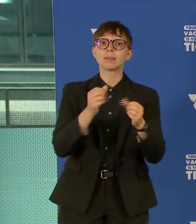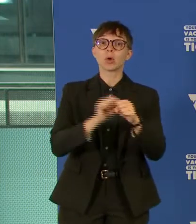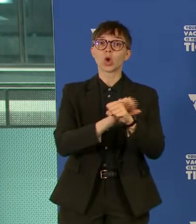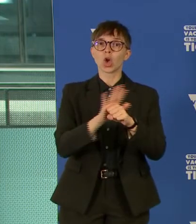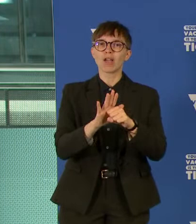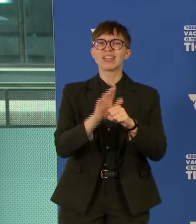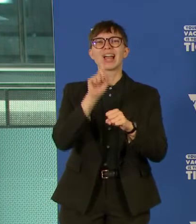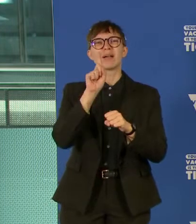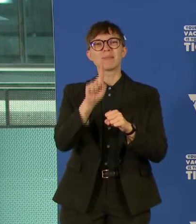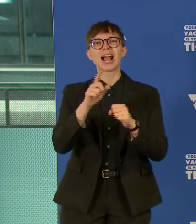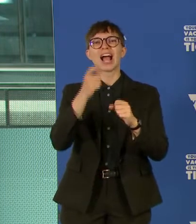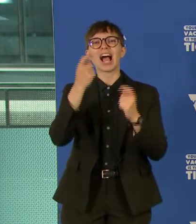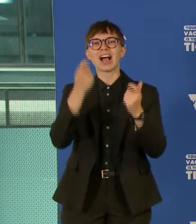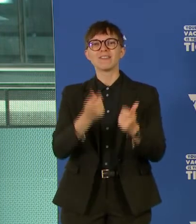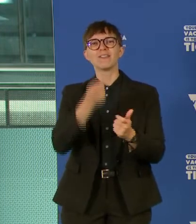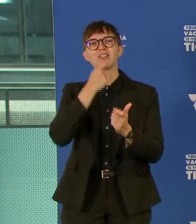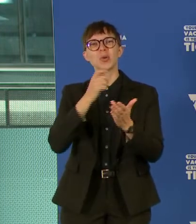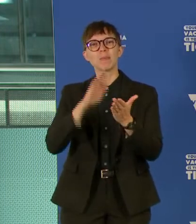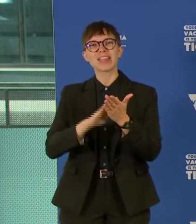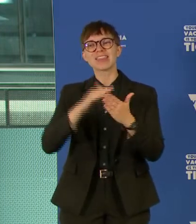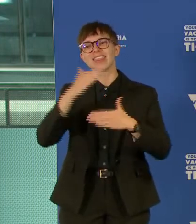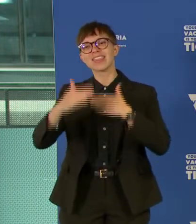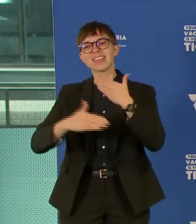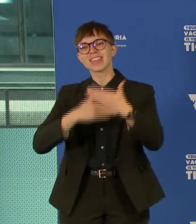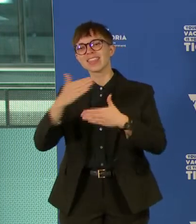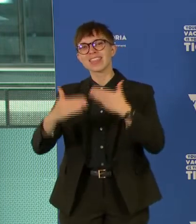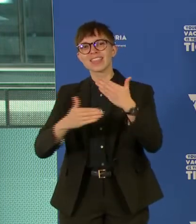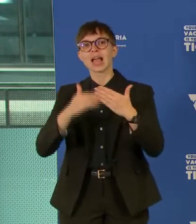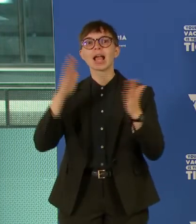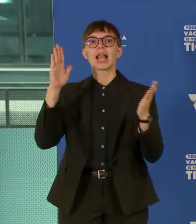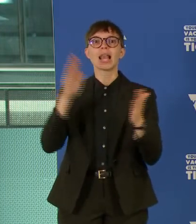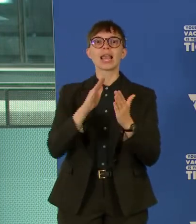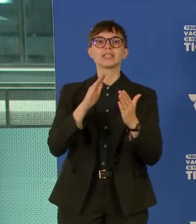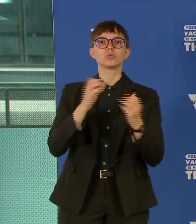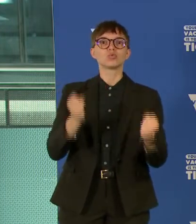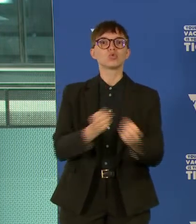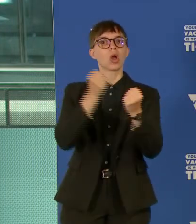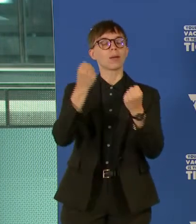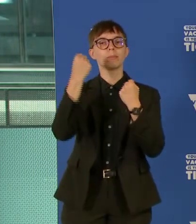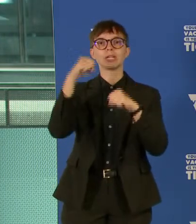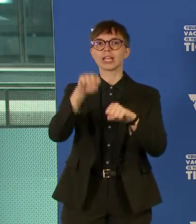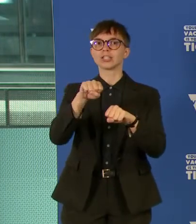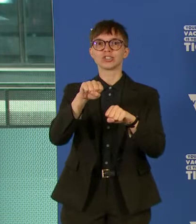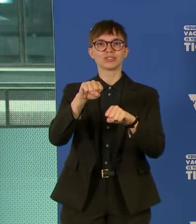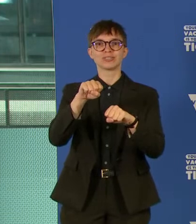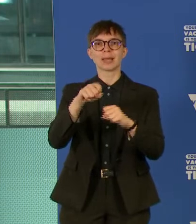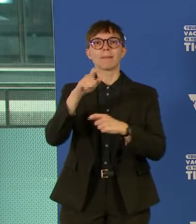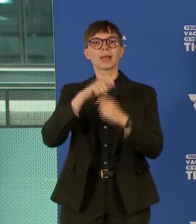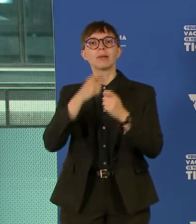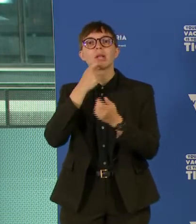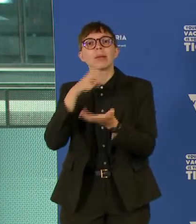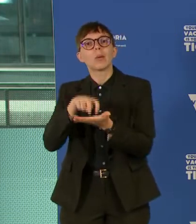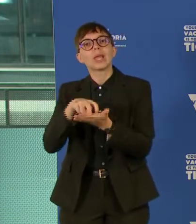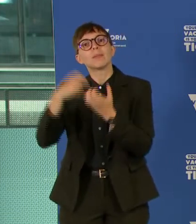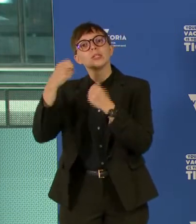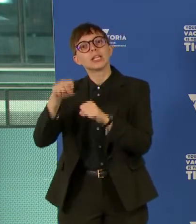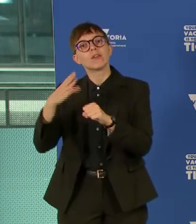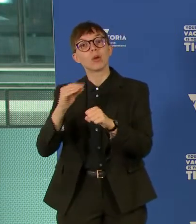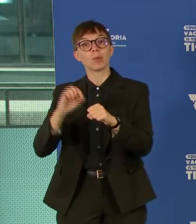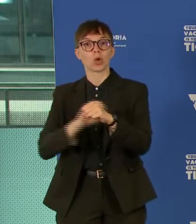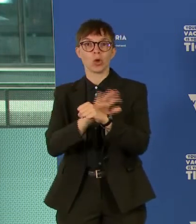months, now is that time to get the third dose to reboost your immune system for protection against